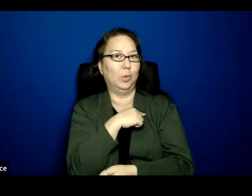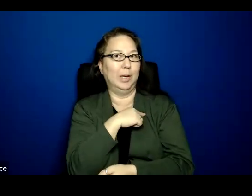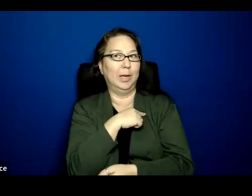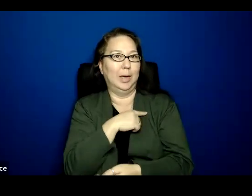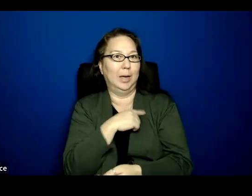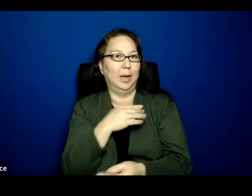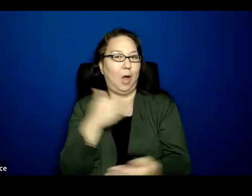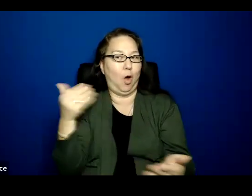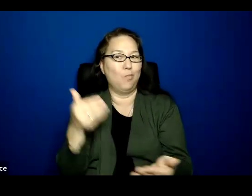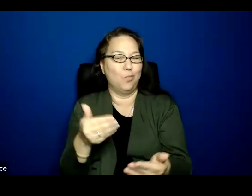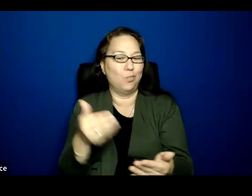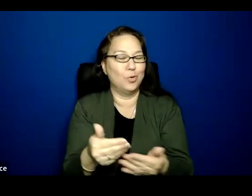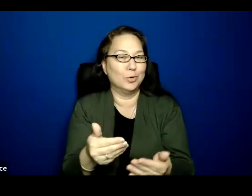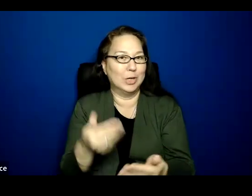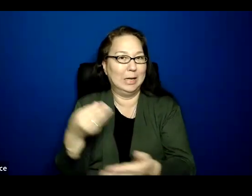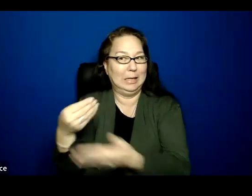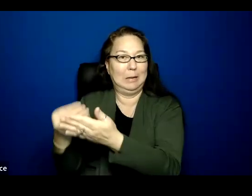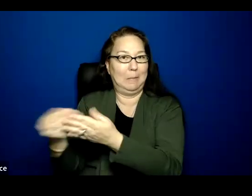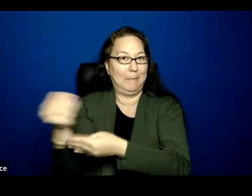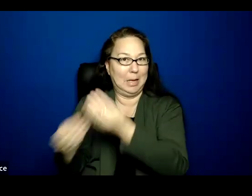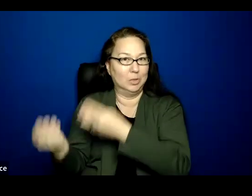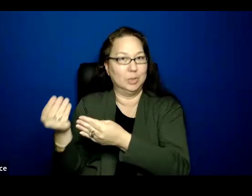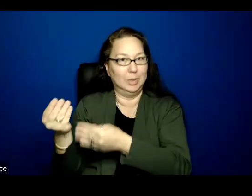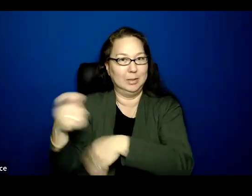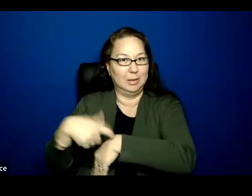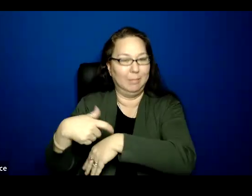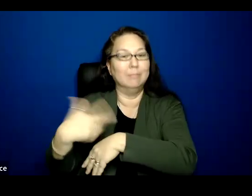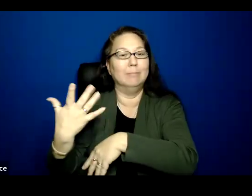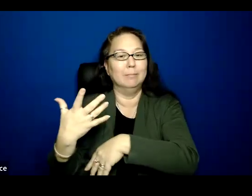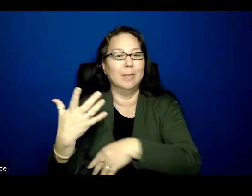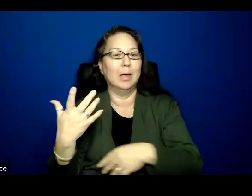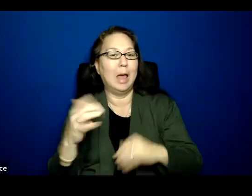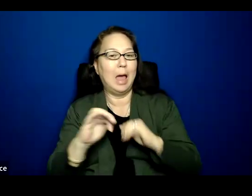concrete investments in how we're thinking about this, co-teaching positions, professional